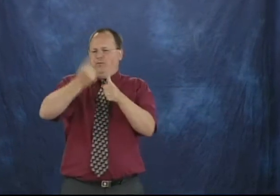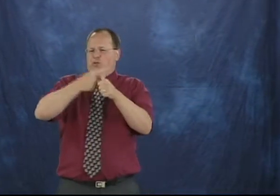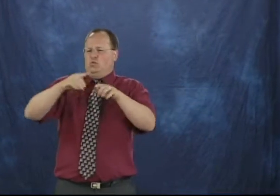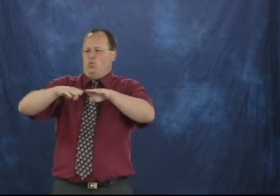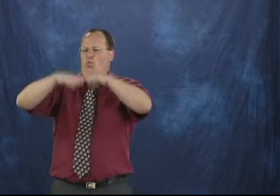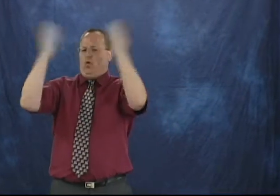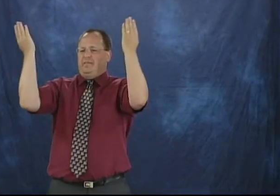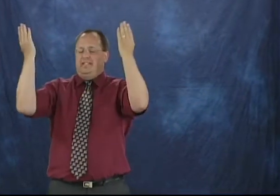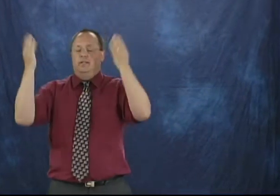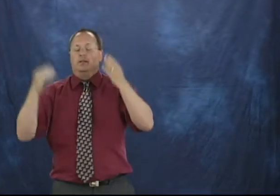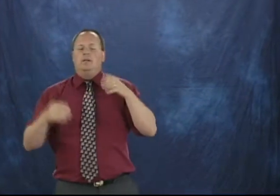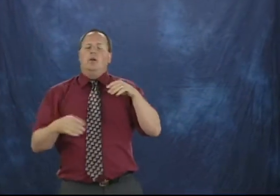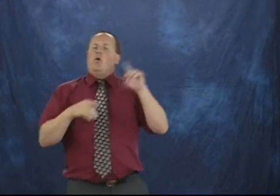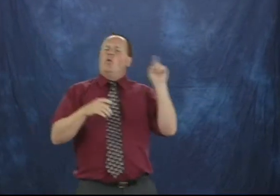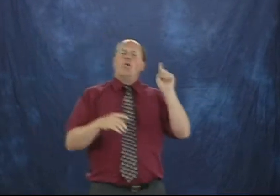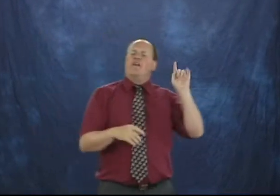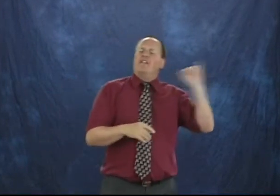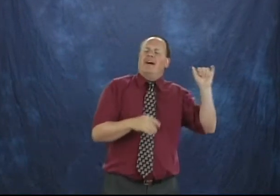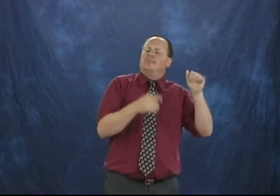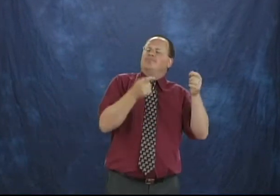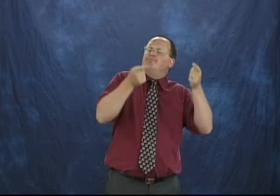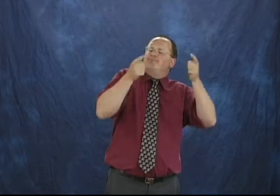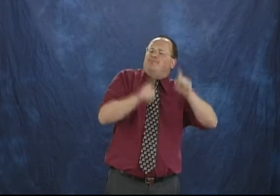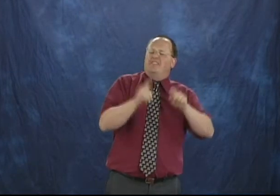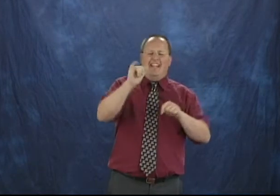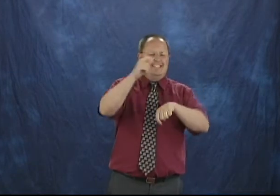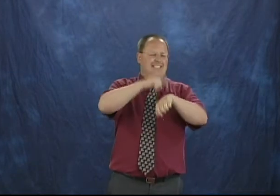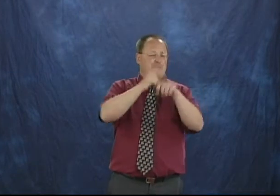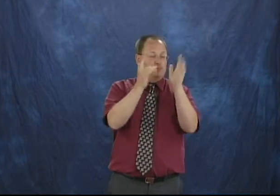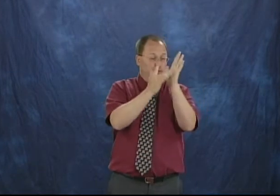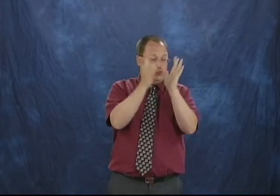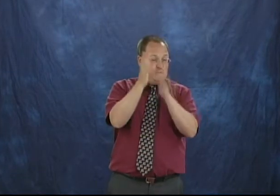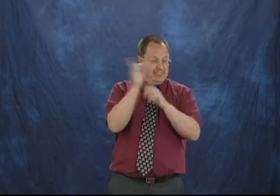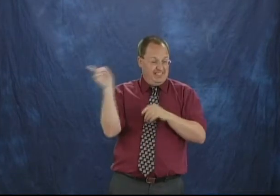We have 8 messages on the Beatitudes, and this is the first one.